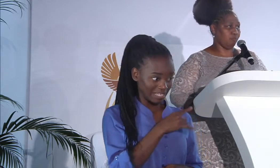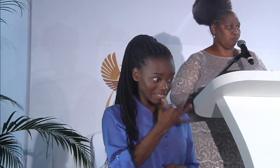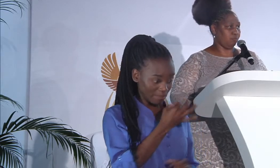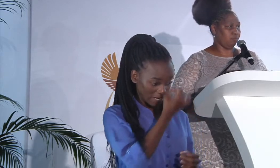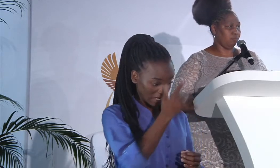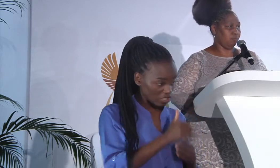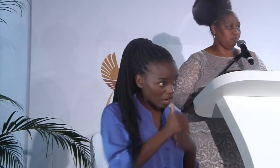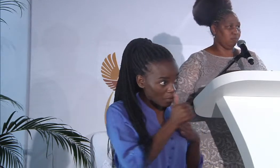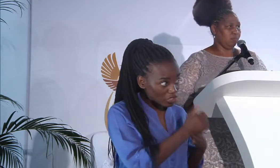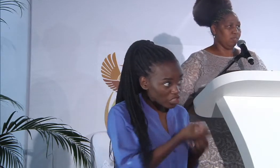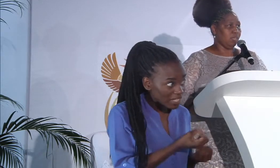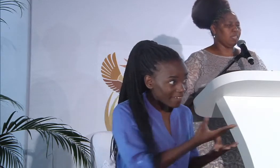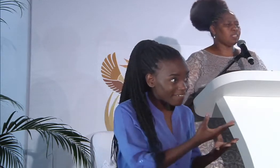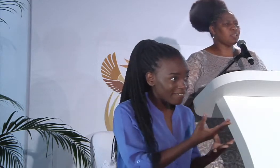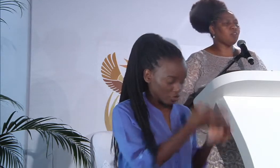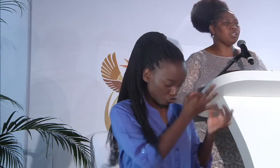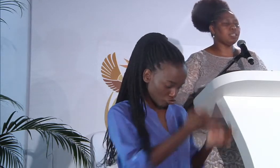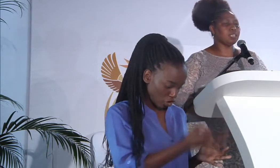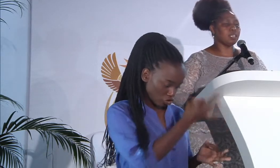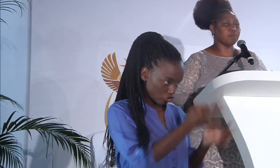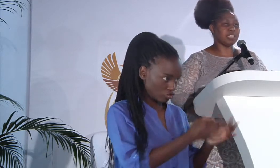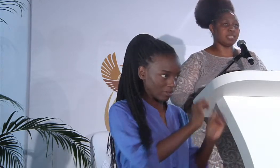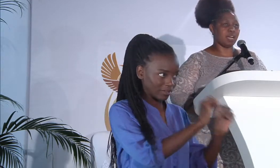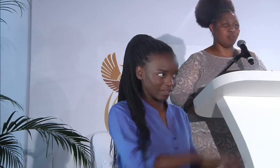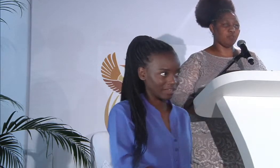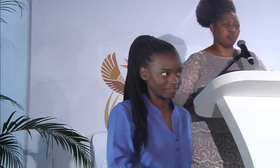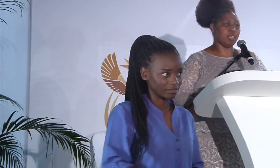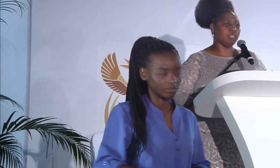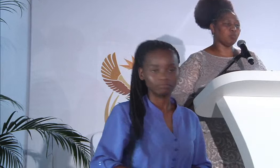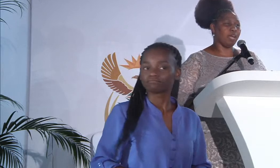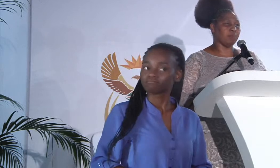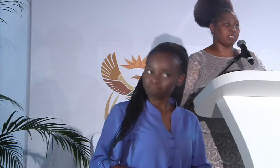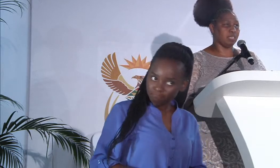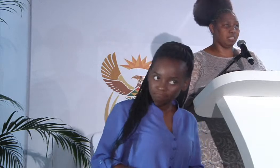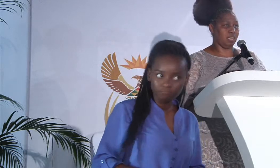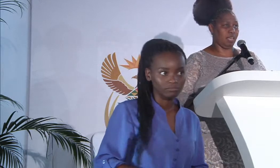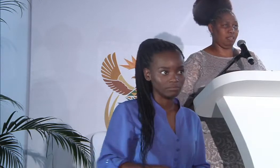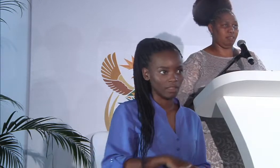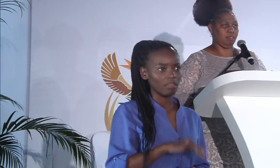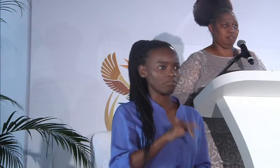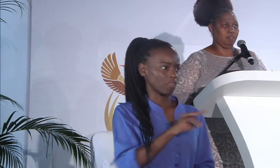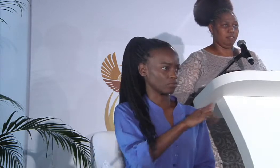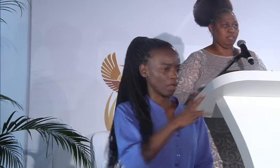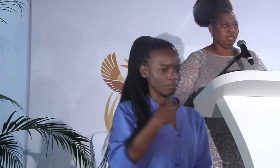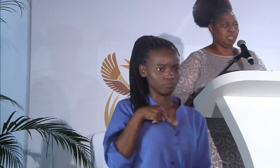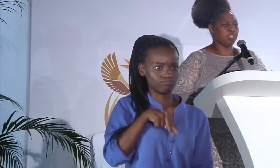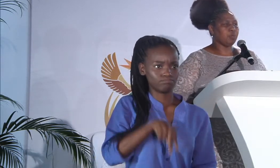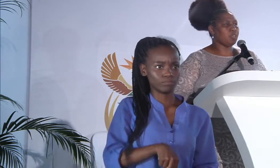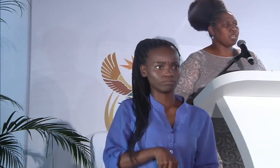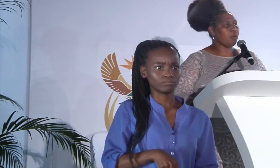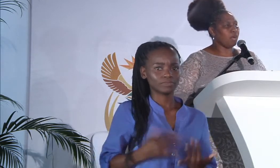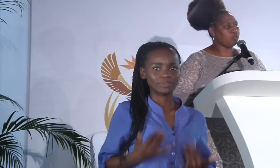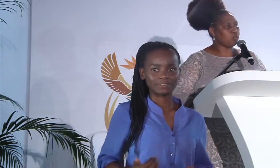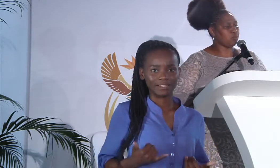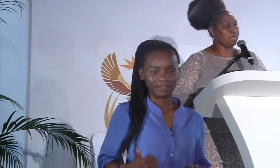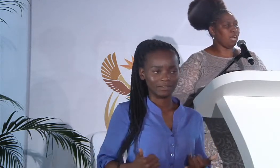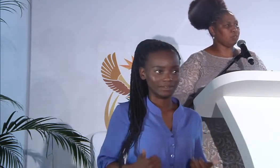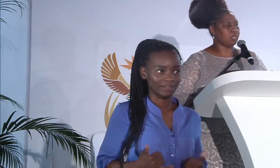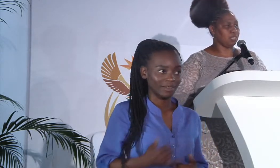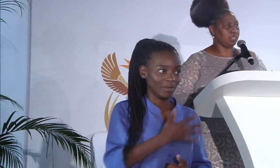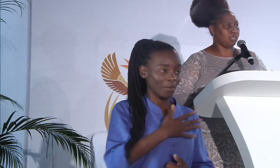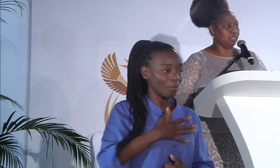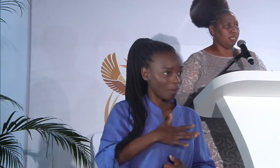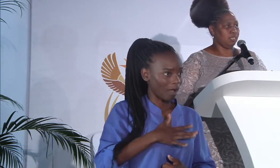you. And that's the only thing they must account for, and that is why I'm standing here. It's because I want to be